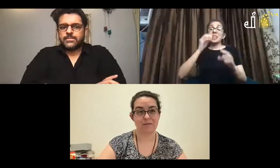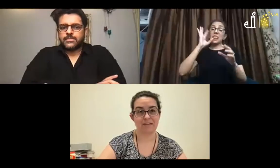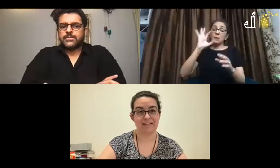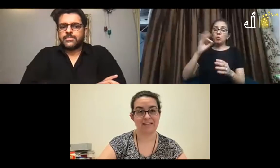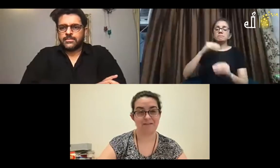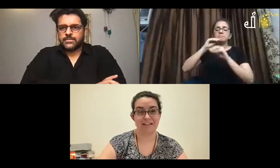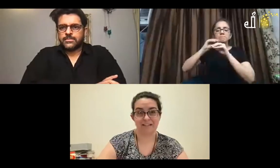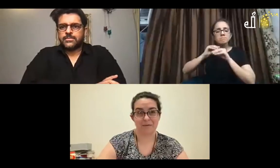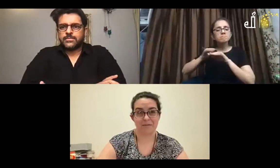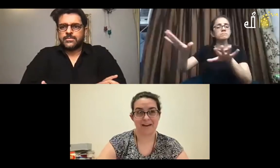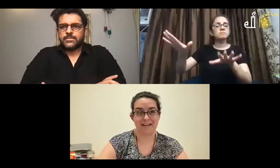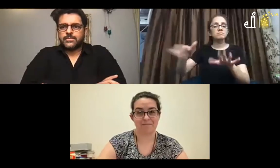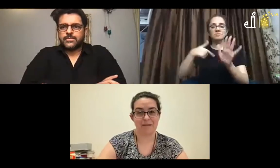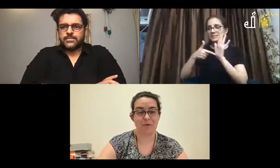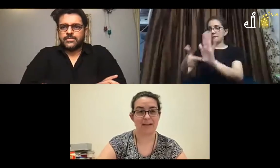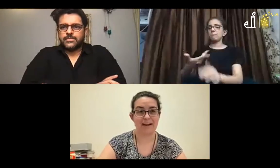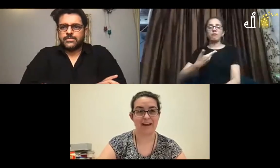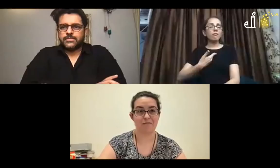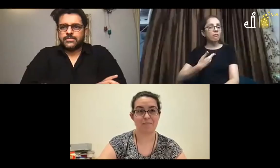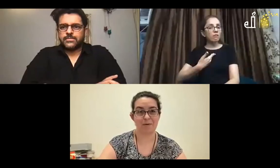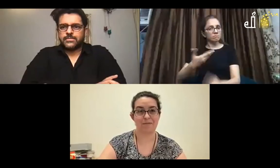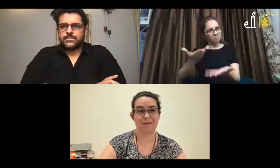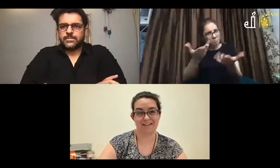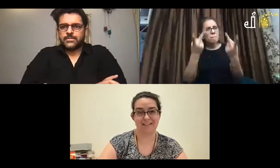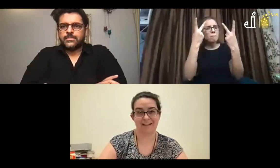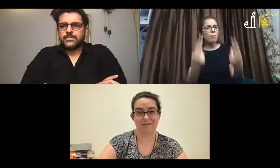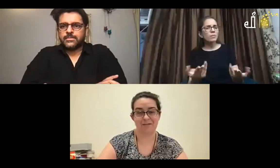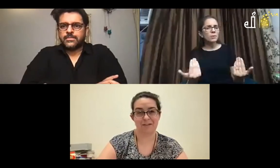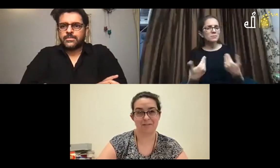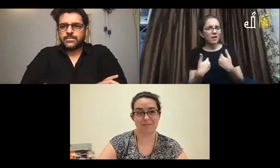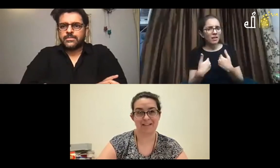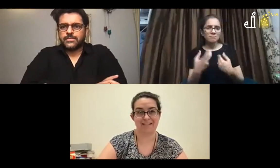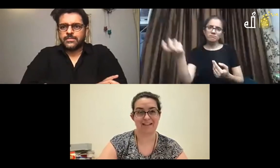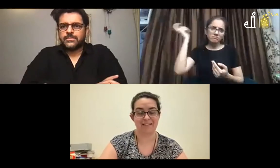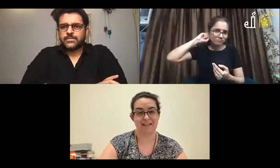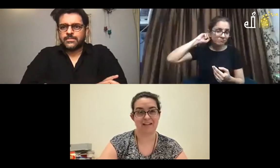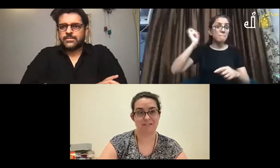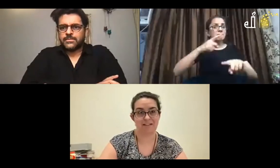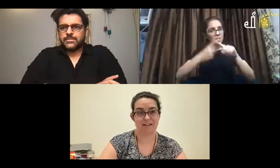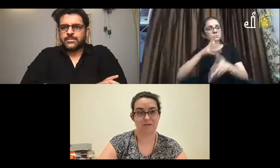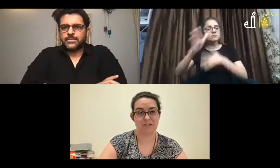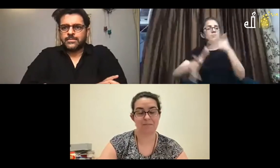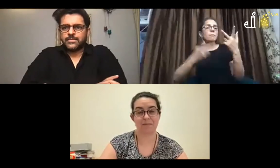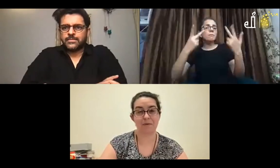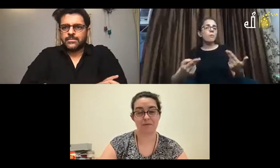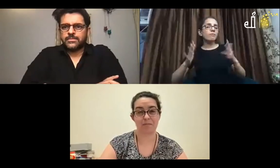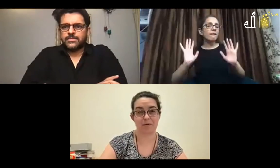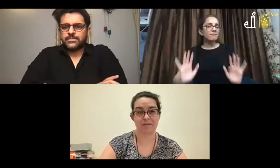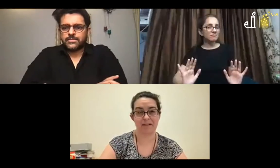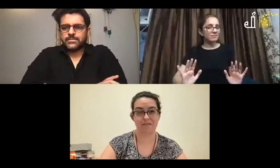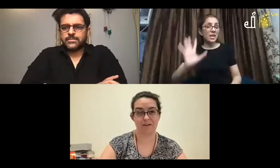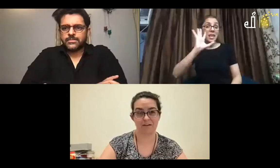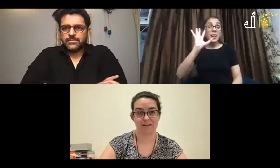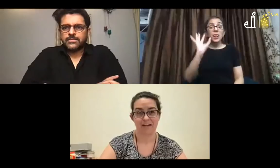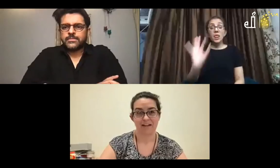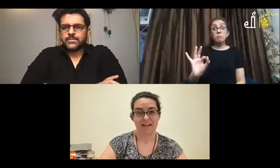to give an example that people can have both things. They can have cochlear implants and they can have sign languages. But the most important